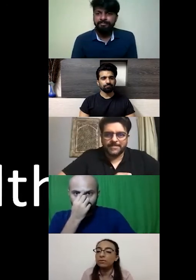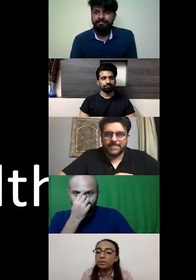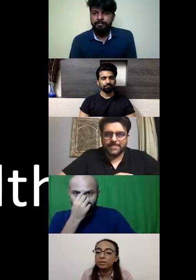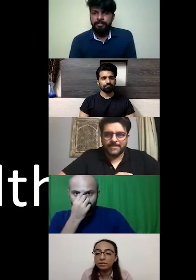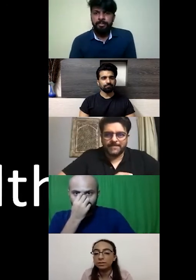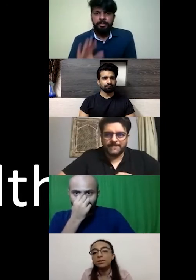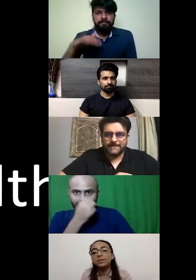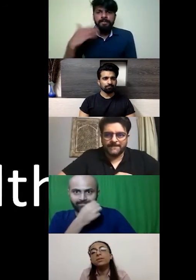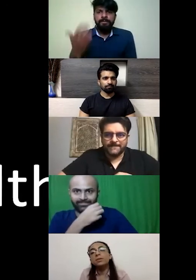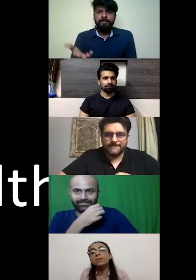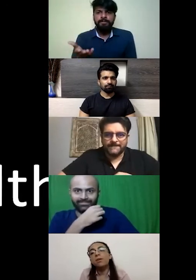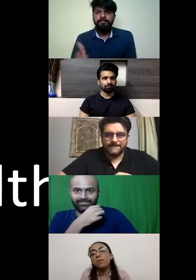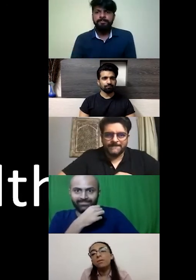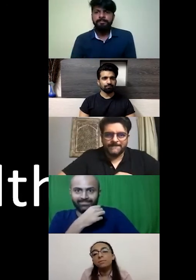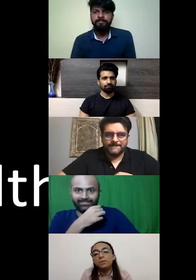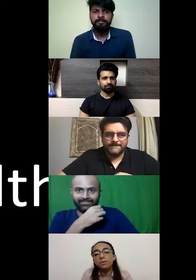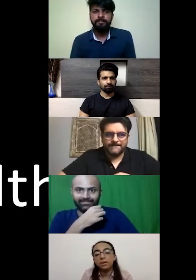solved.